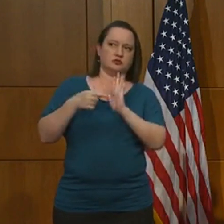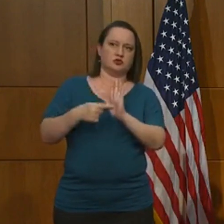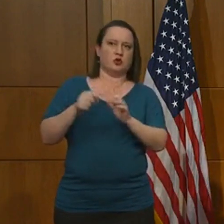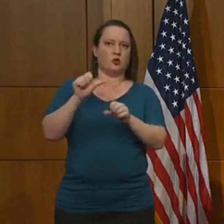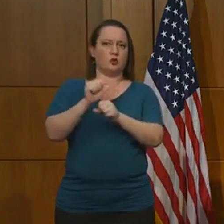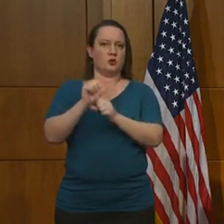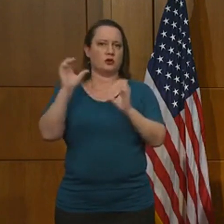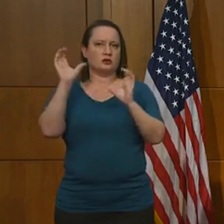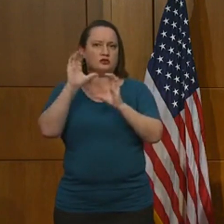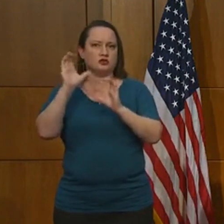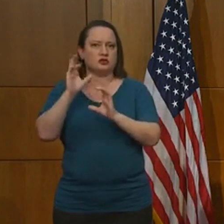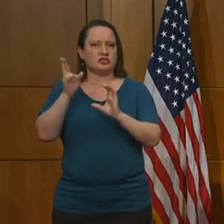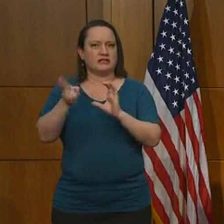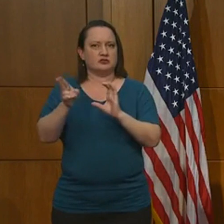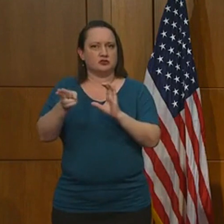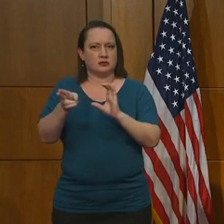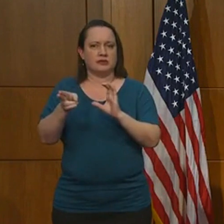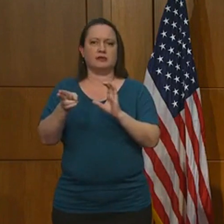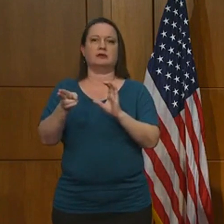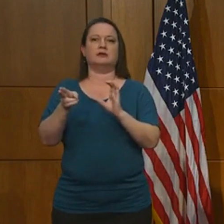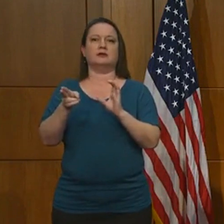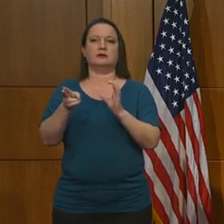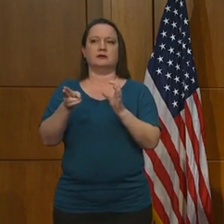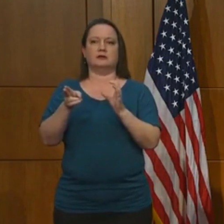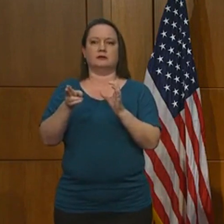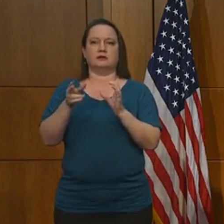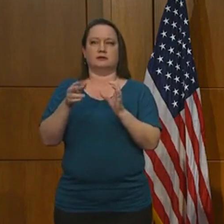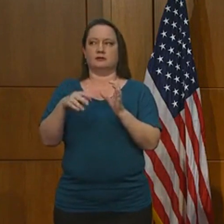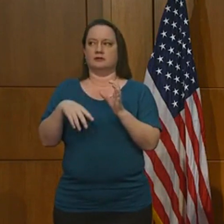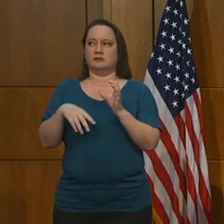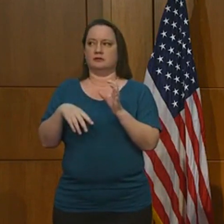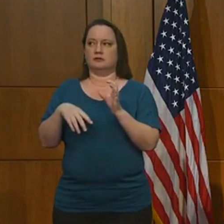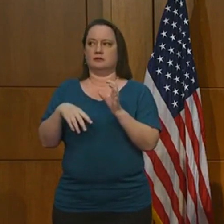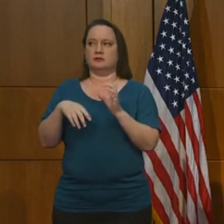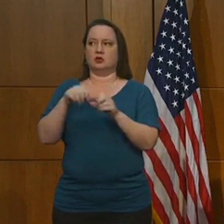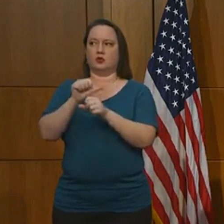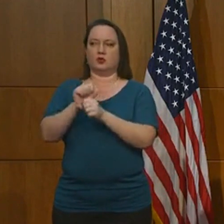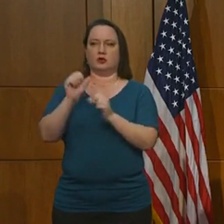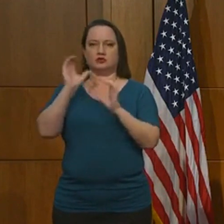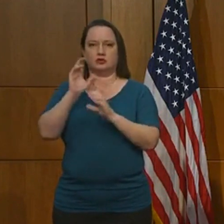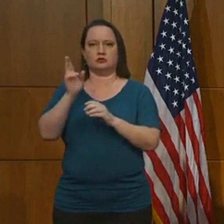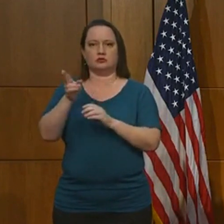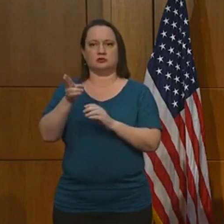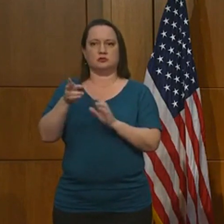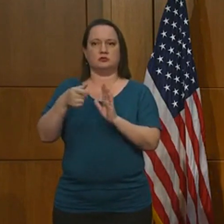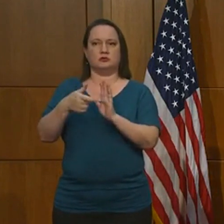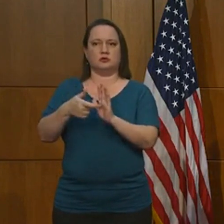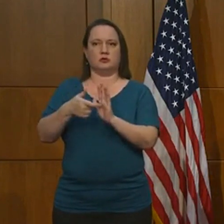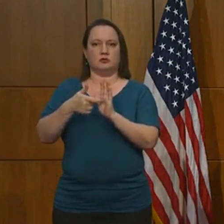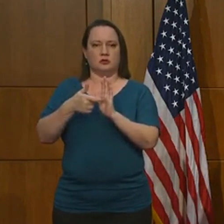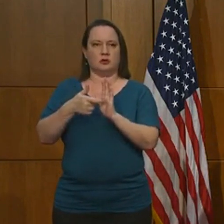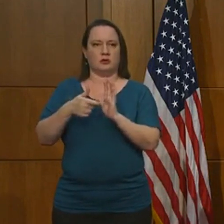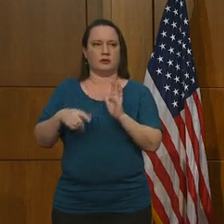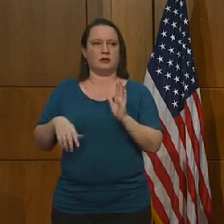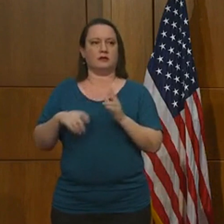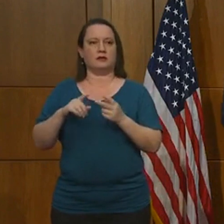Megan Healy is going to come up. What was the second? Work search requirement? Okay. Unemployment trust fund. Yes.